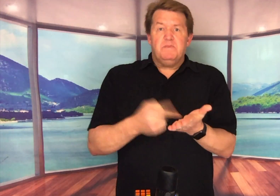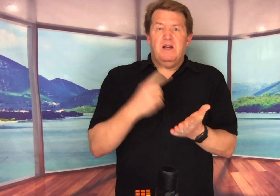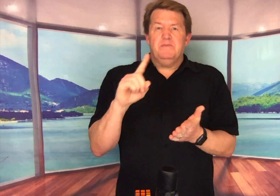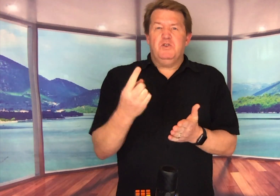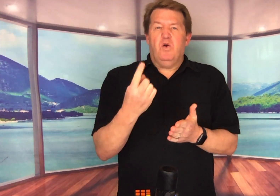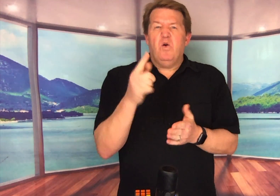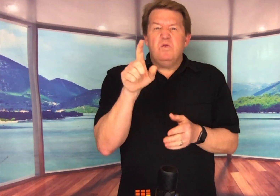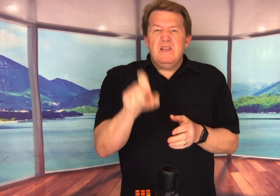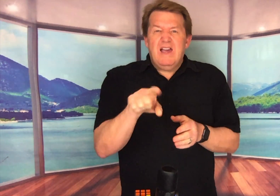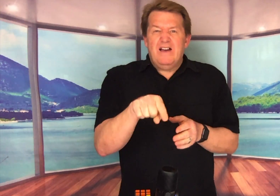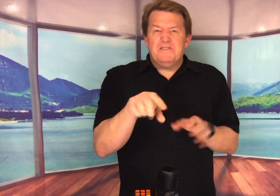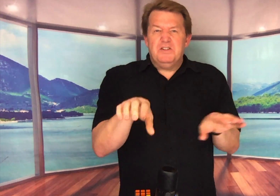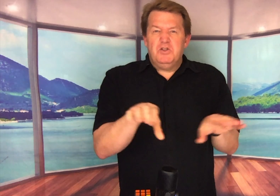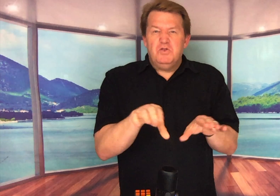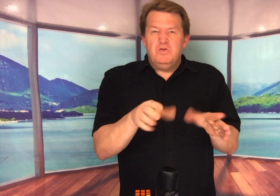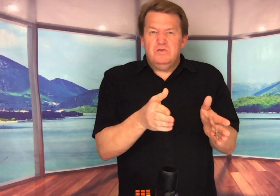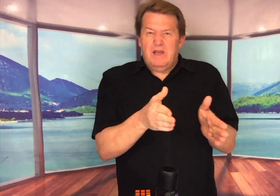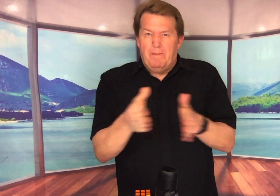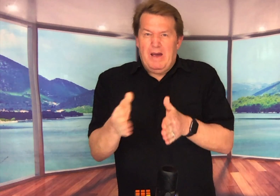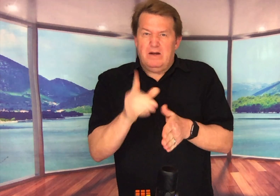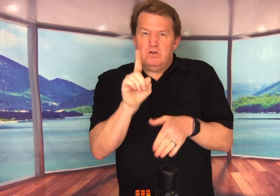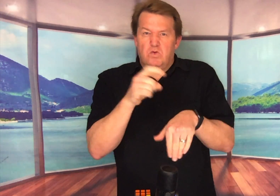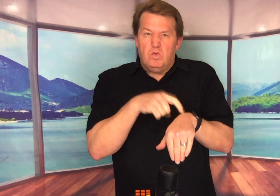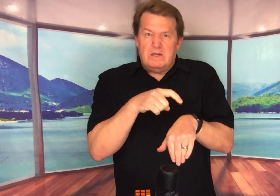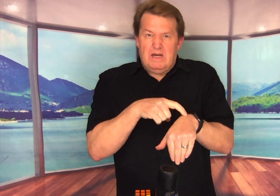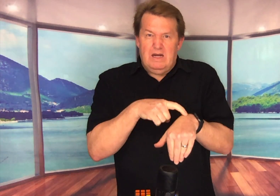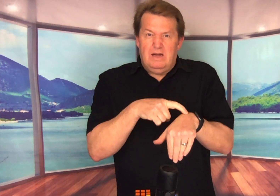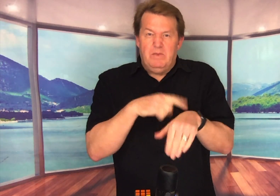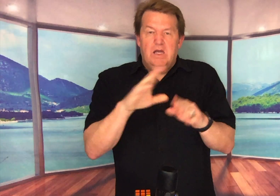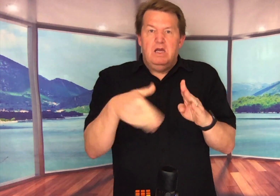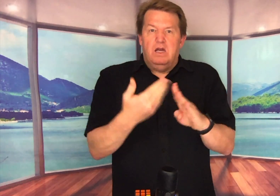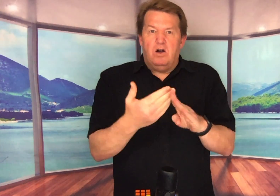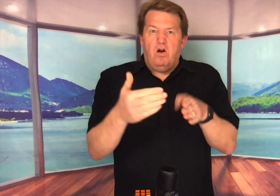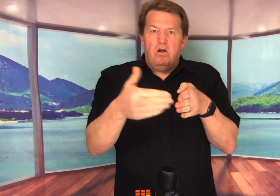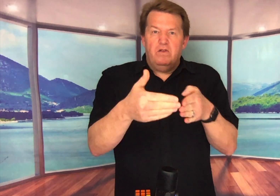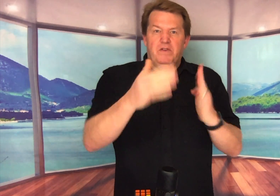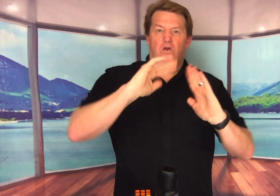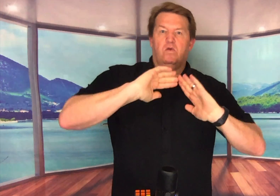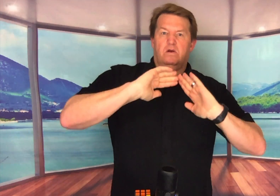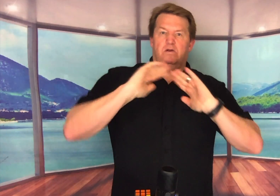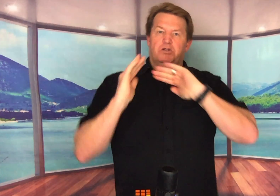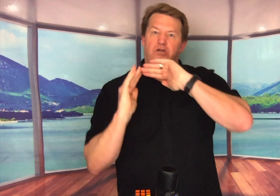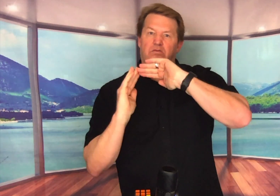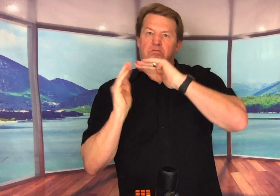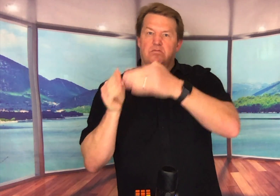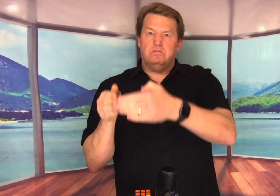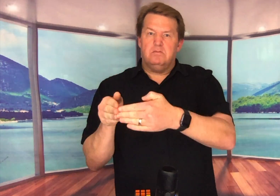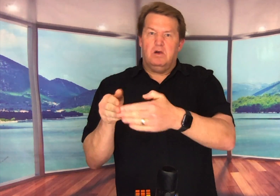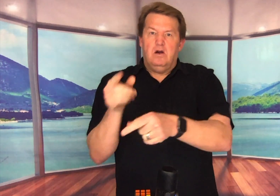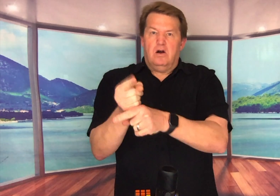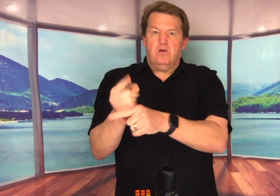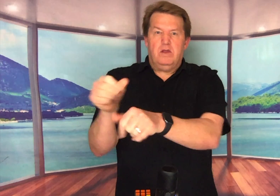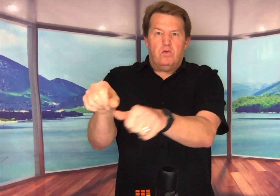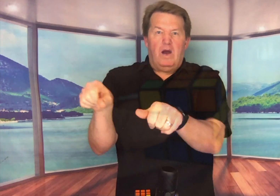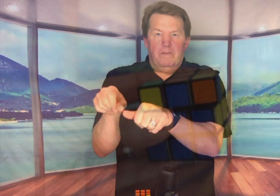Sometimes you only have to do that pattern one time and all of the corners are in the right